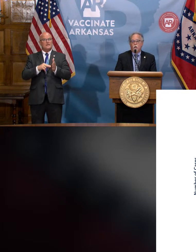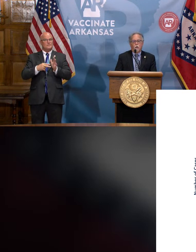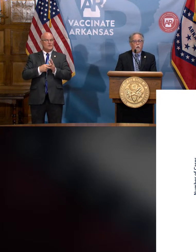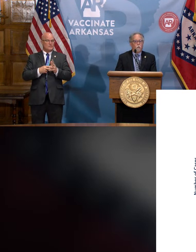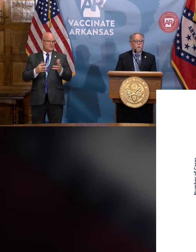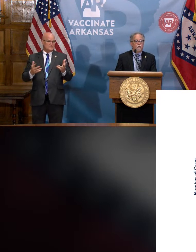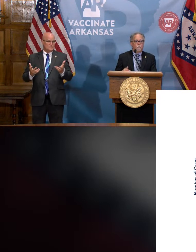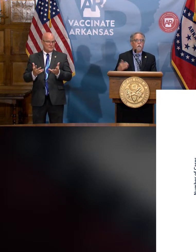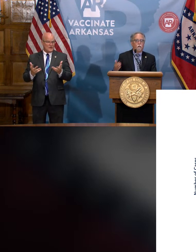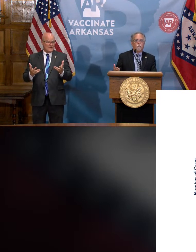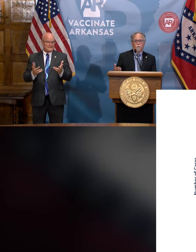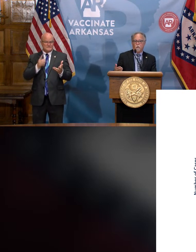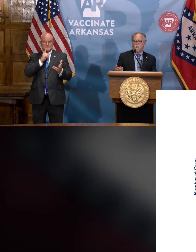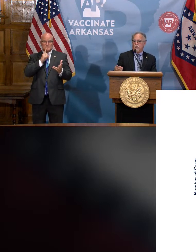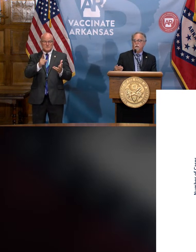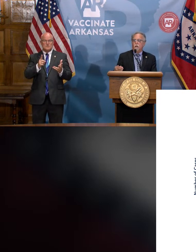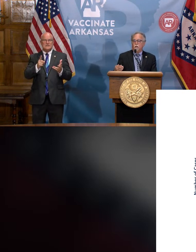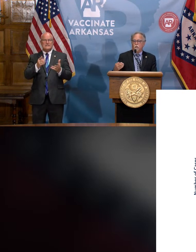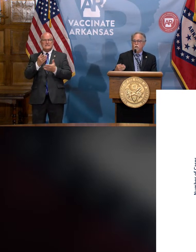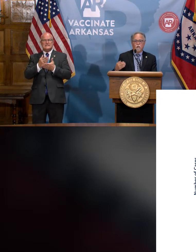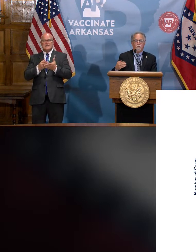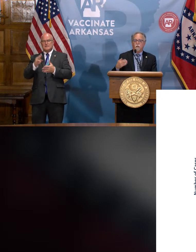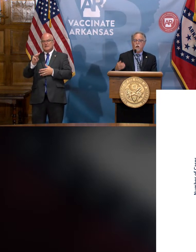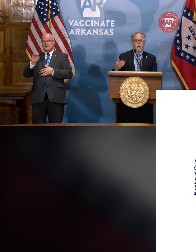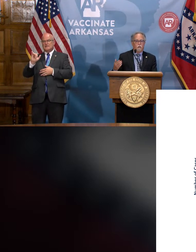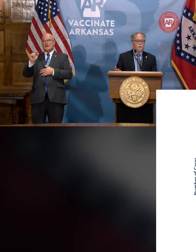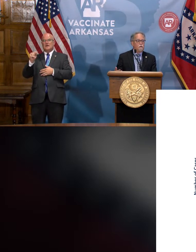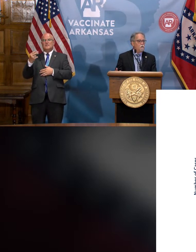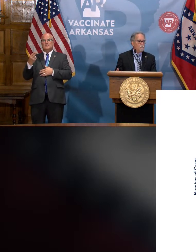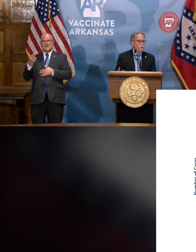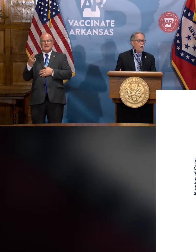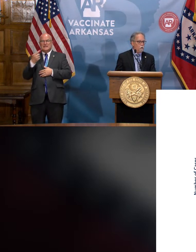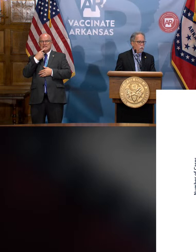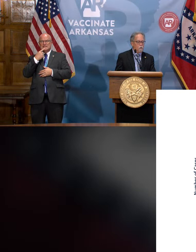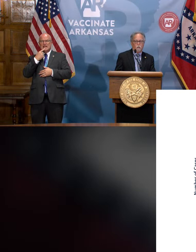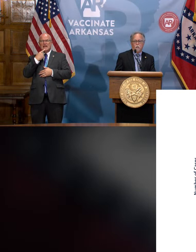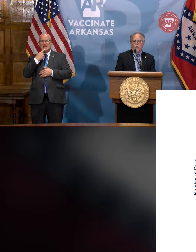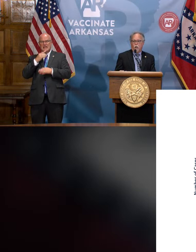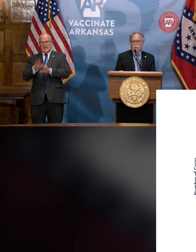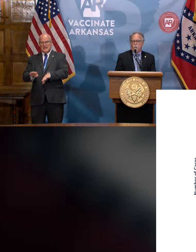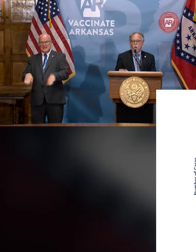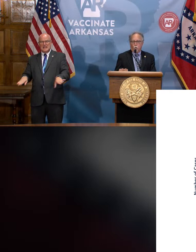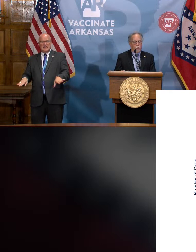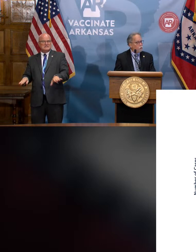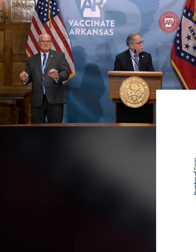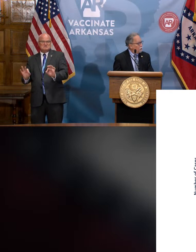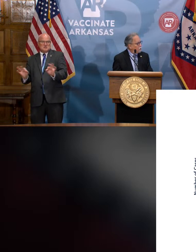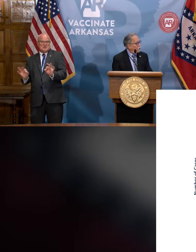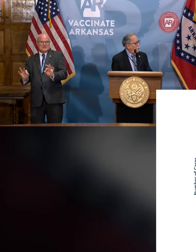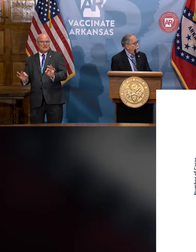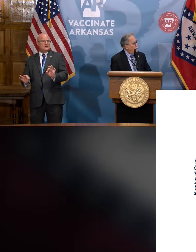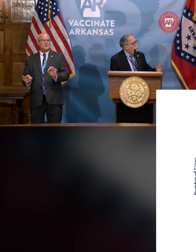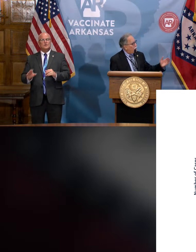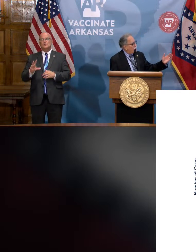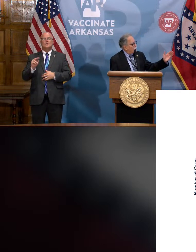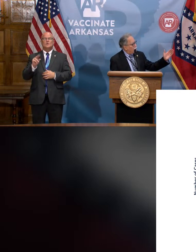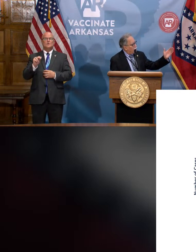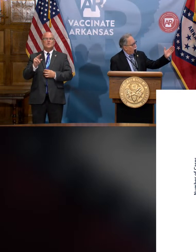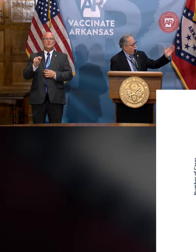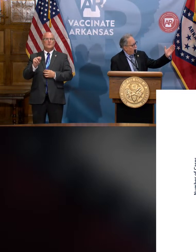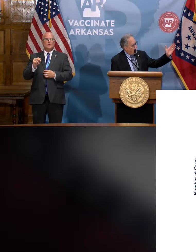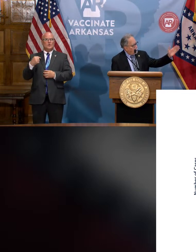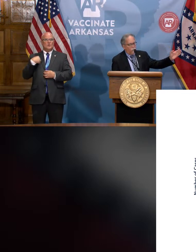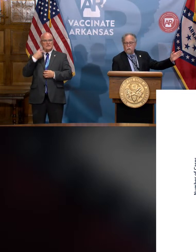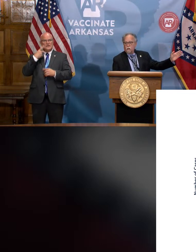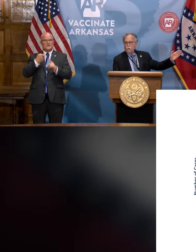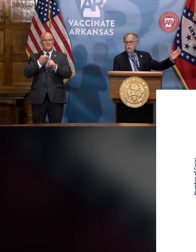is to really dispel some of the myths that this is a benign disease in childhood. What we are seeing is that